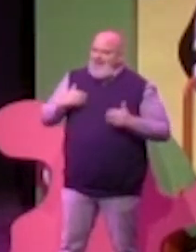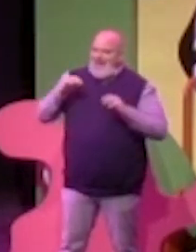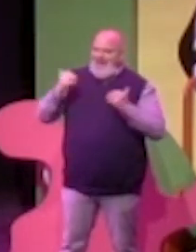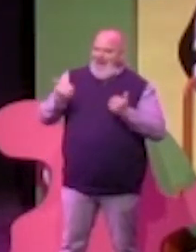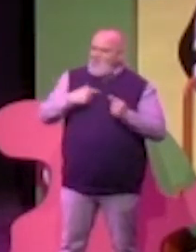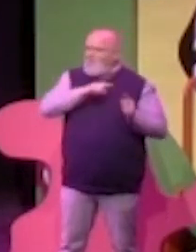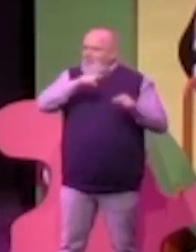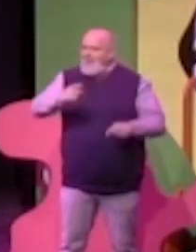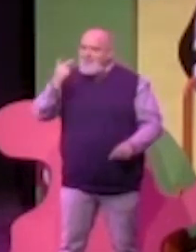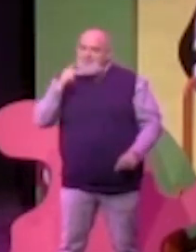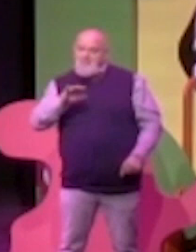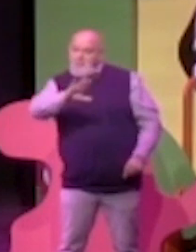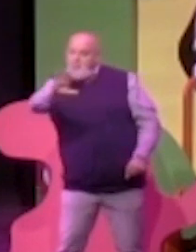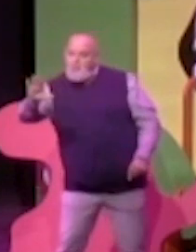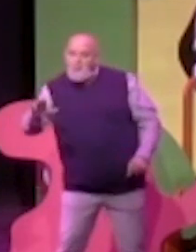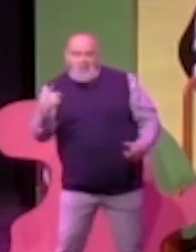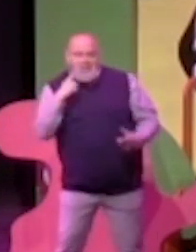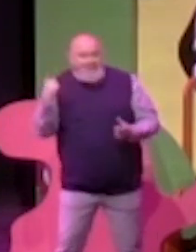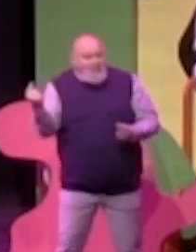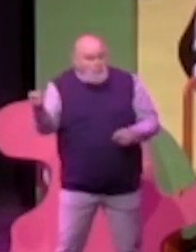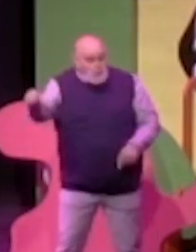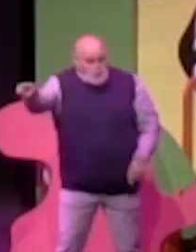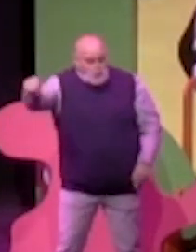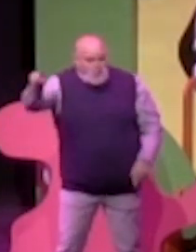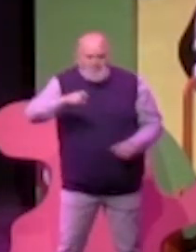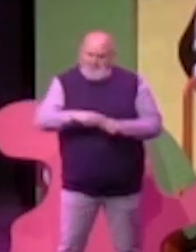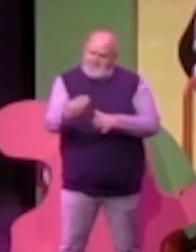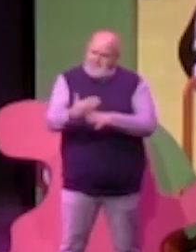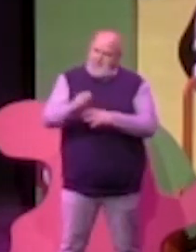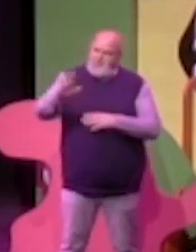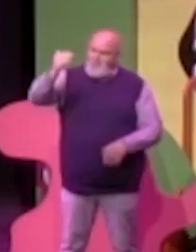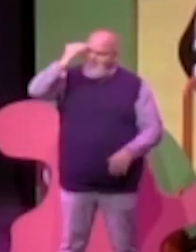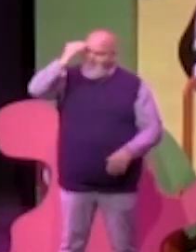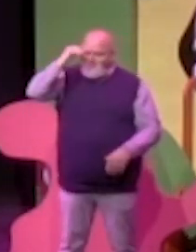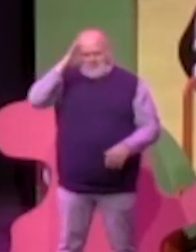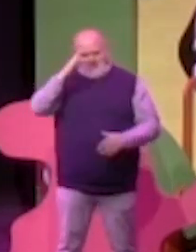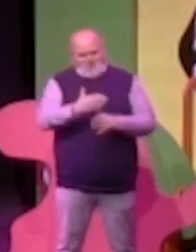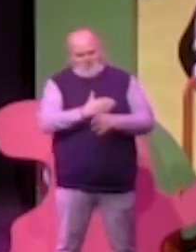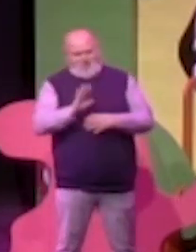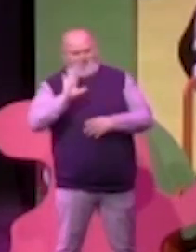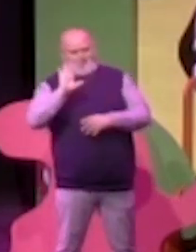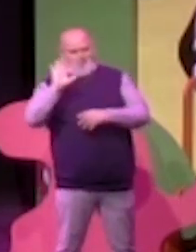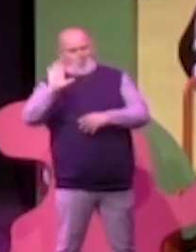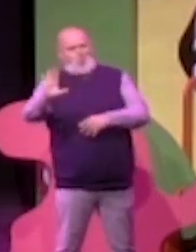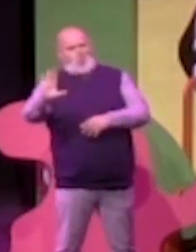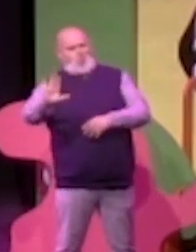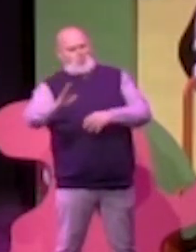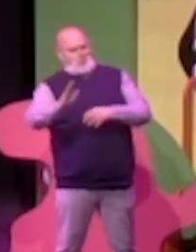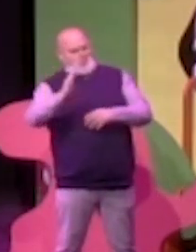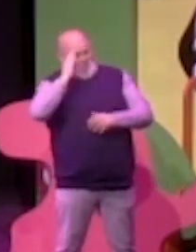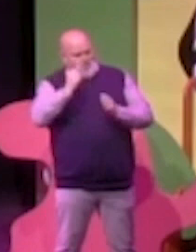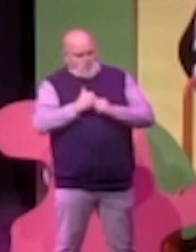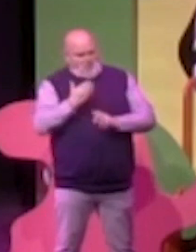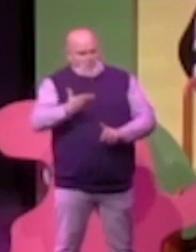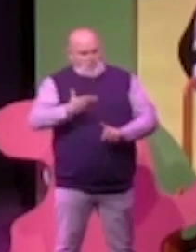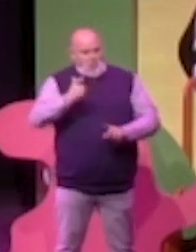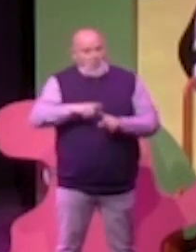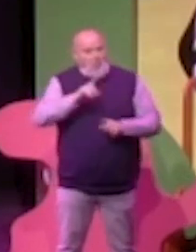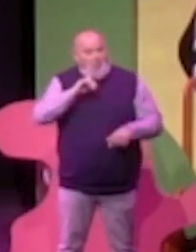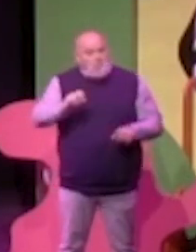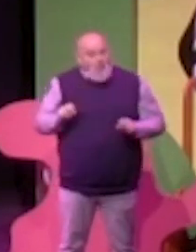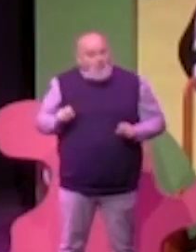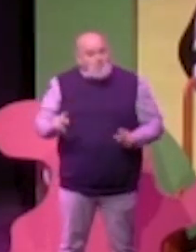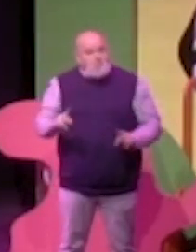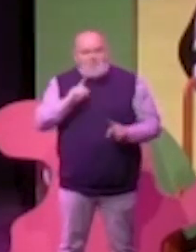to see what we do, you know, and just share your knowledge and they'll share theirs. And, you know, I just think that those opportunities